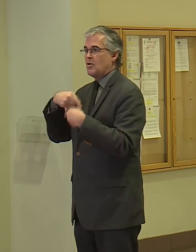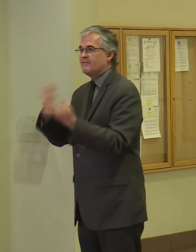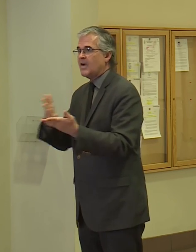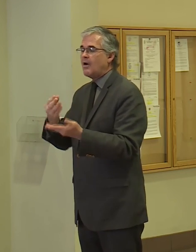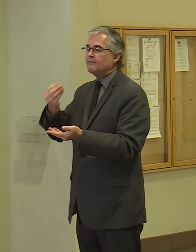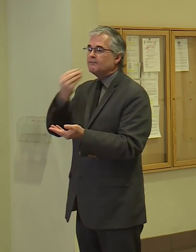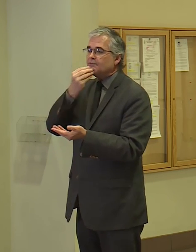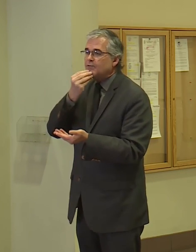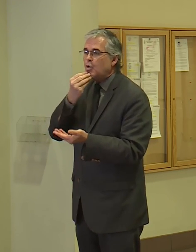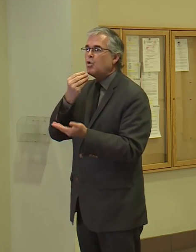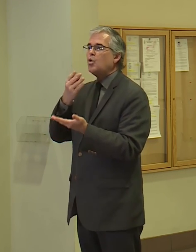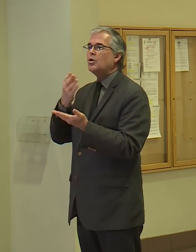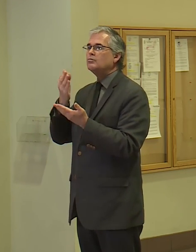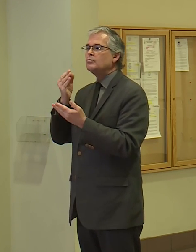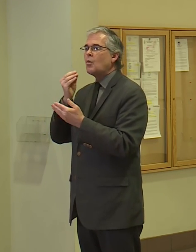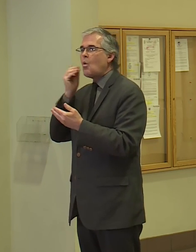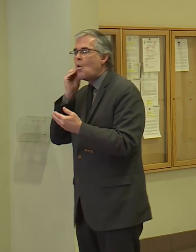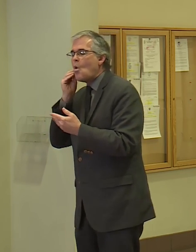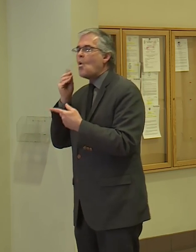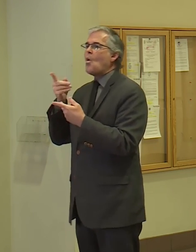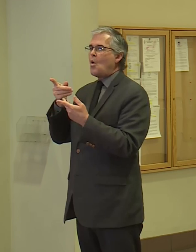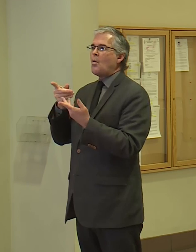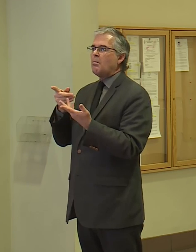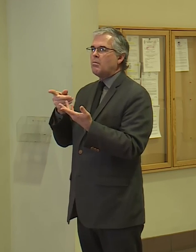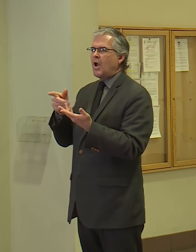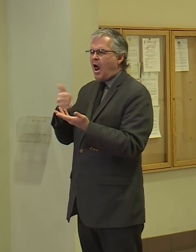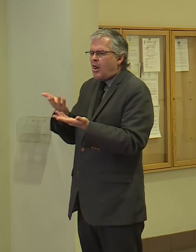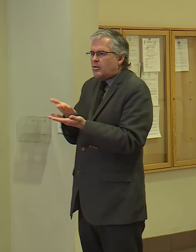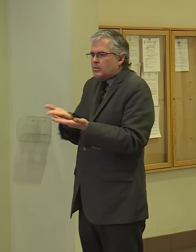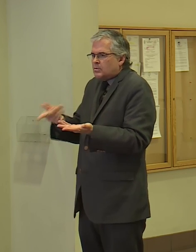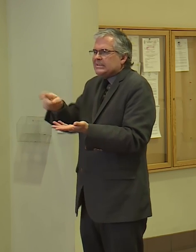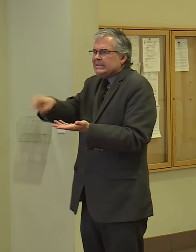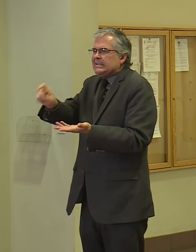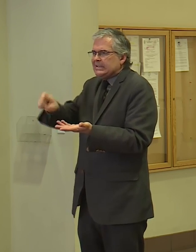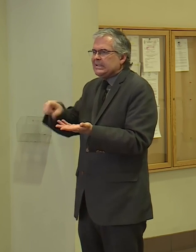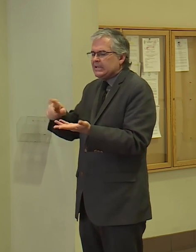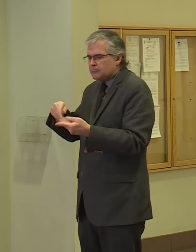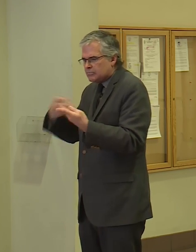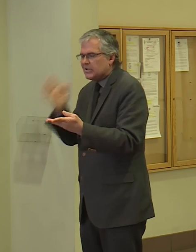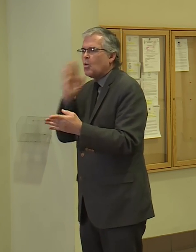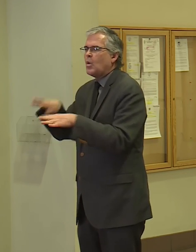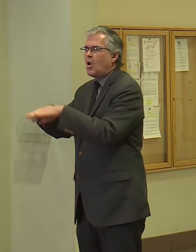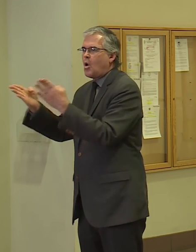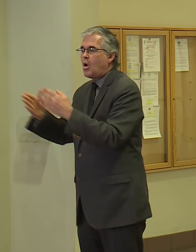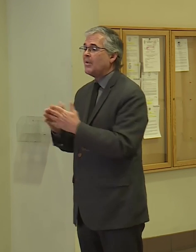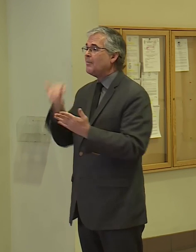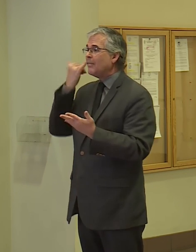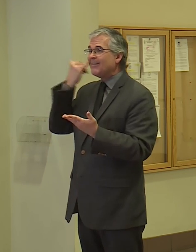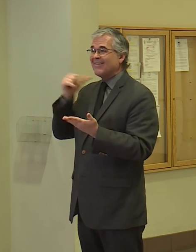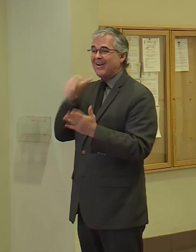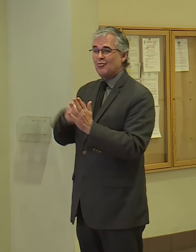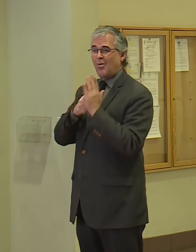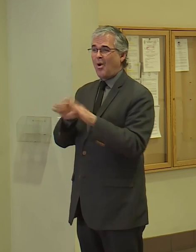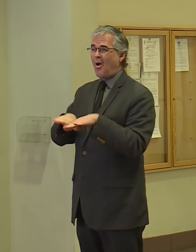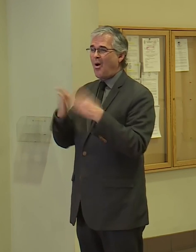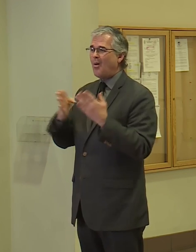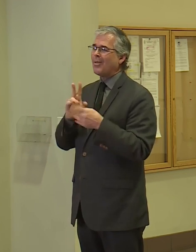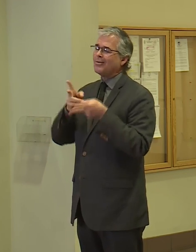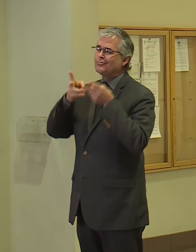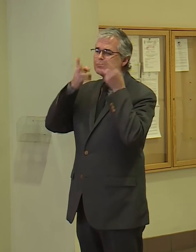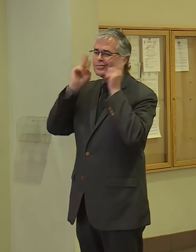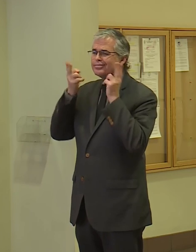disadvantaged populations non-event non-essential services such as beauty shops barber shops nail